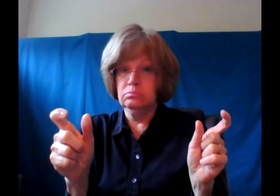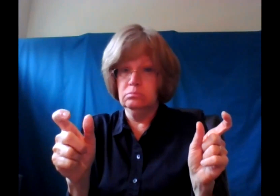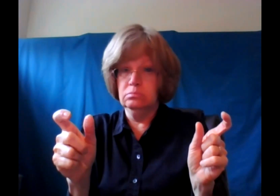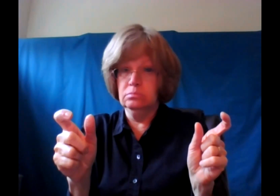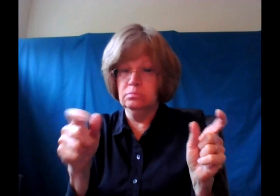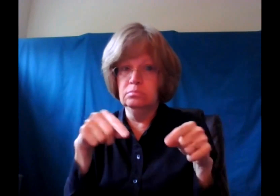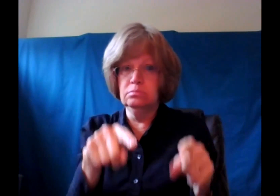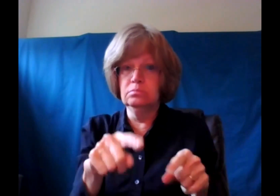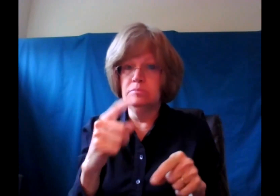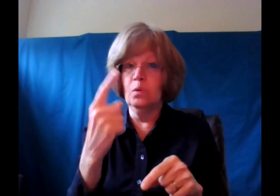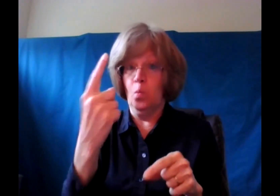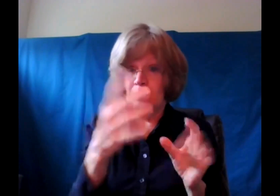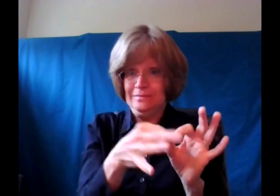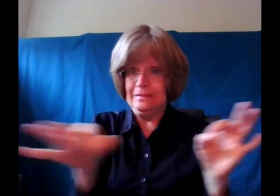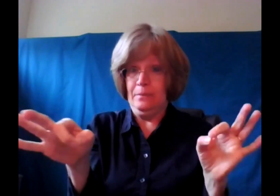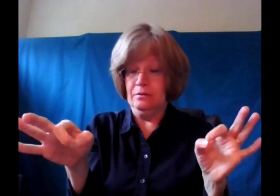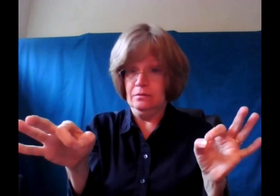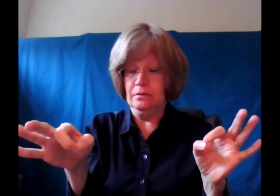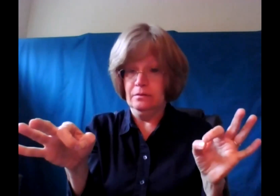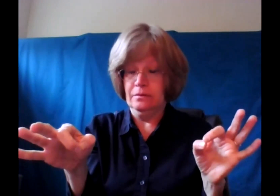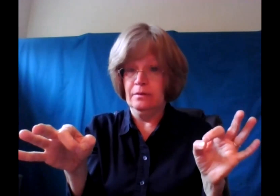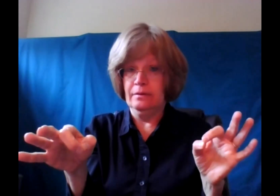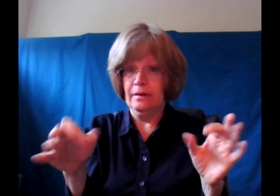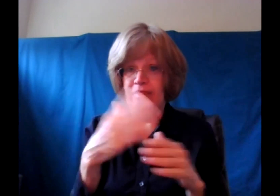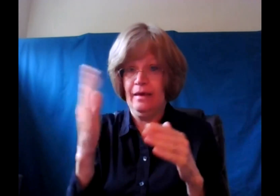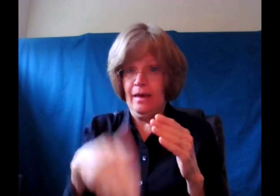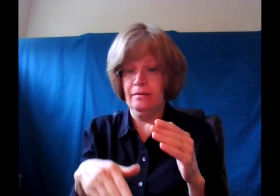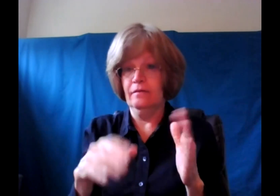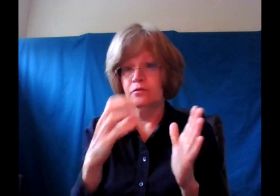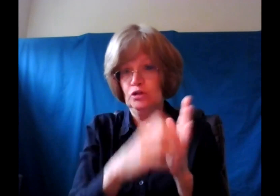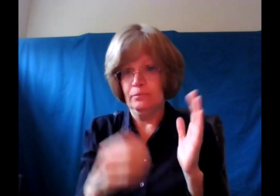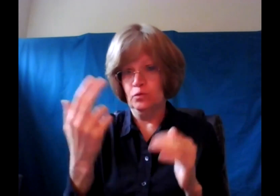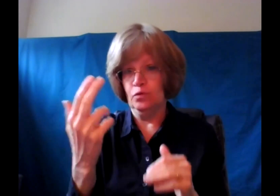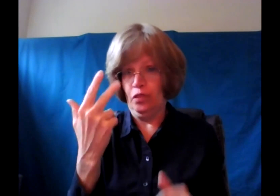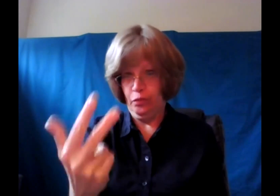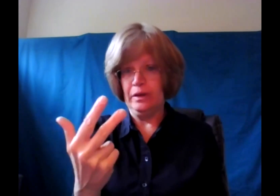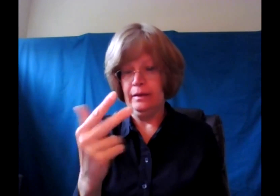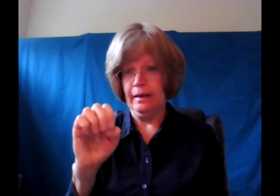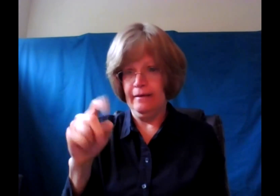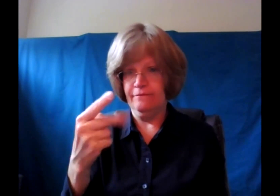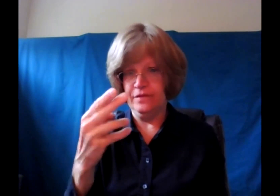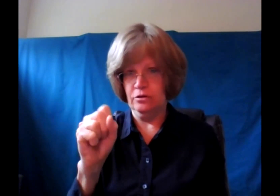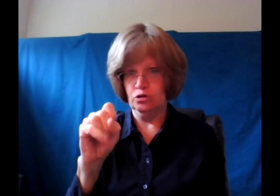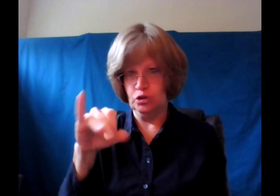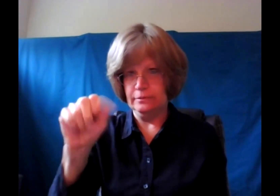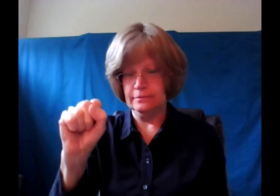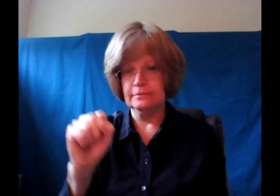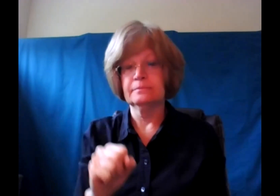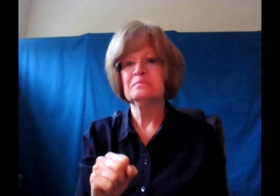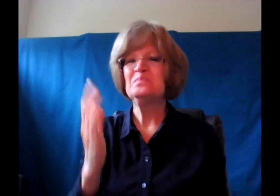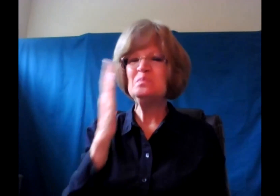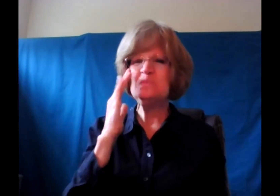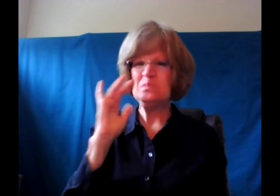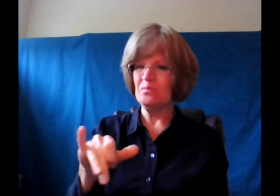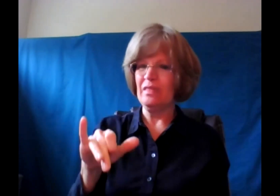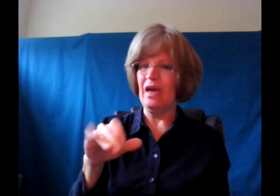imminent statement at the end of chapter 3. And we know that